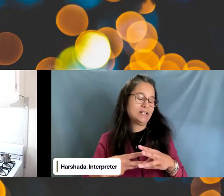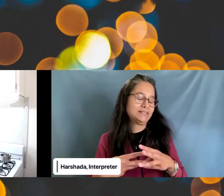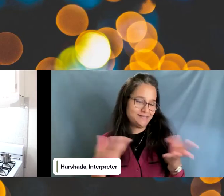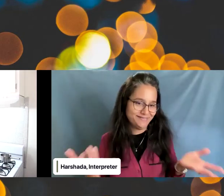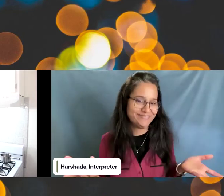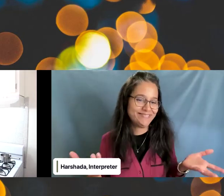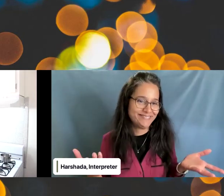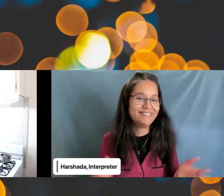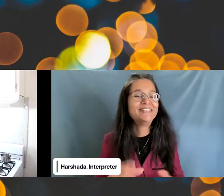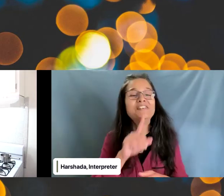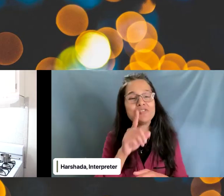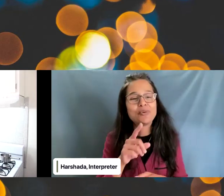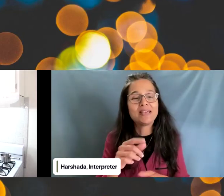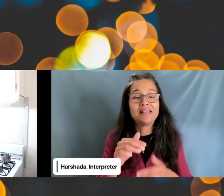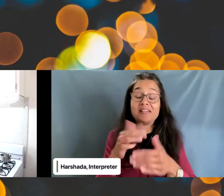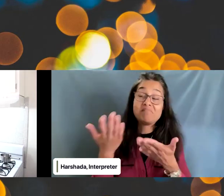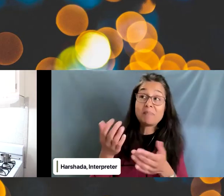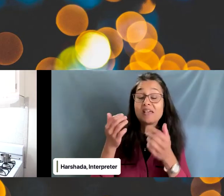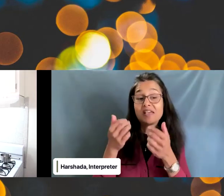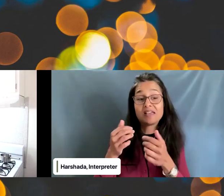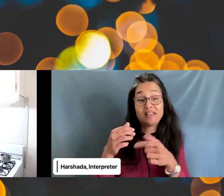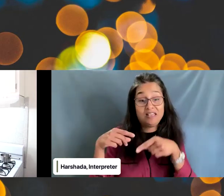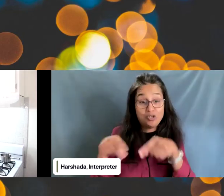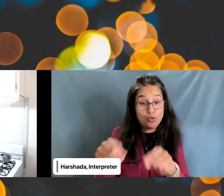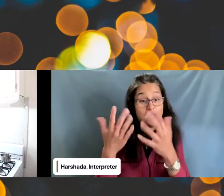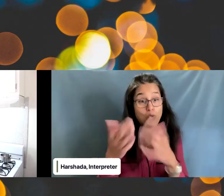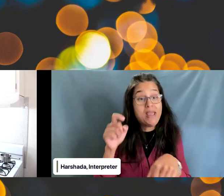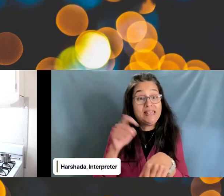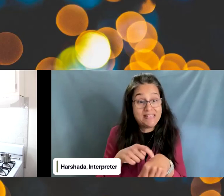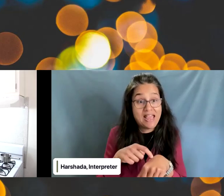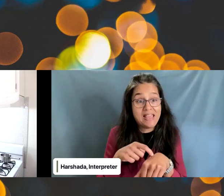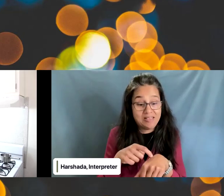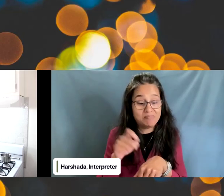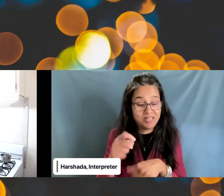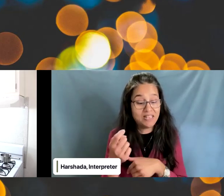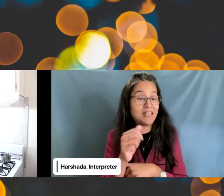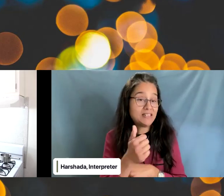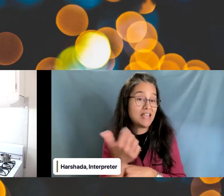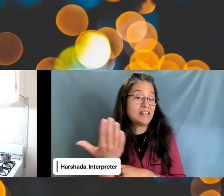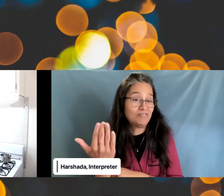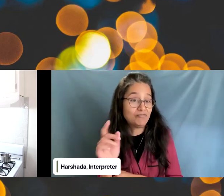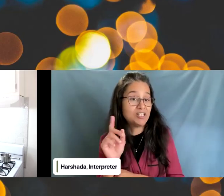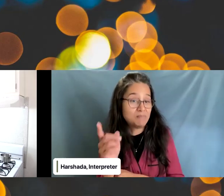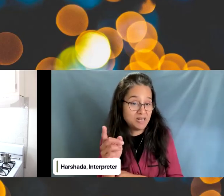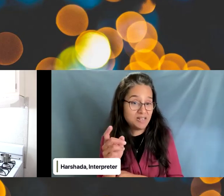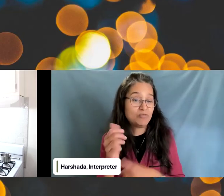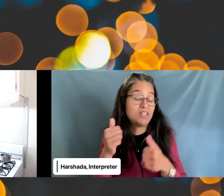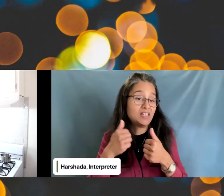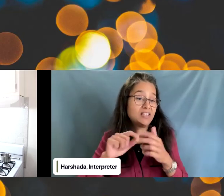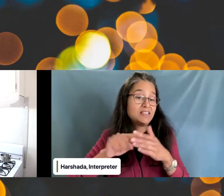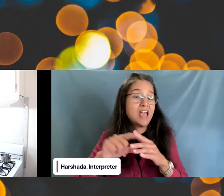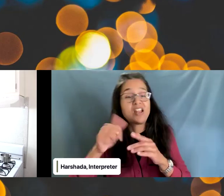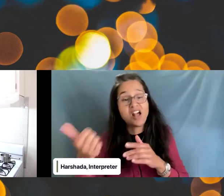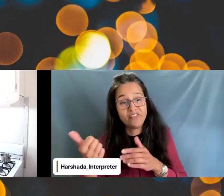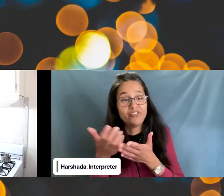Basically, we can work on the next step while the pie is cooking, because this takes about 10 to 15 minutes, so it's going to be perfect timing. And then we'll